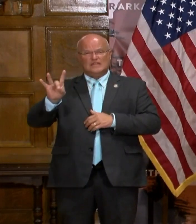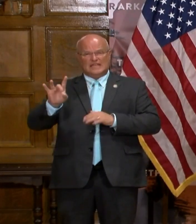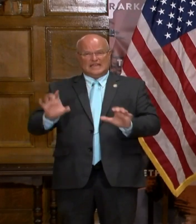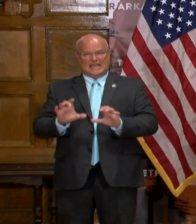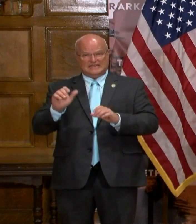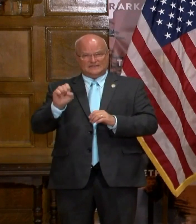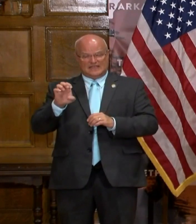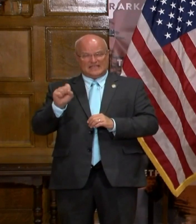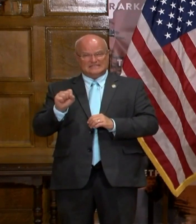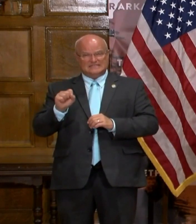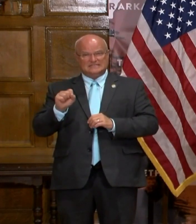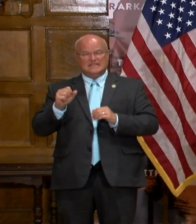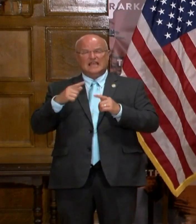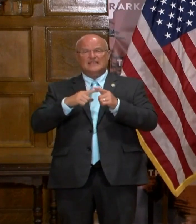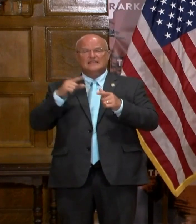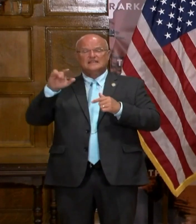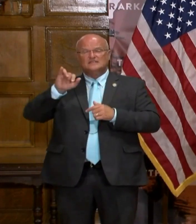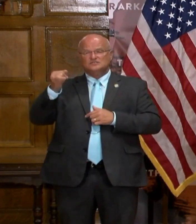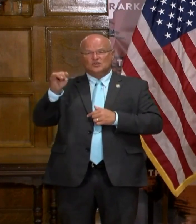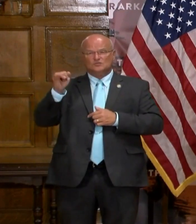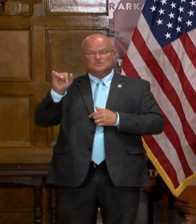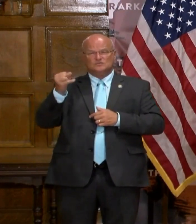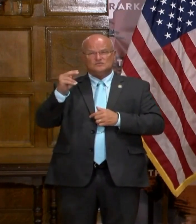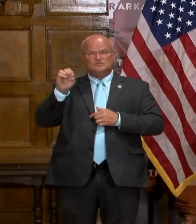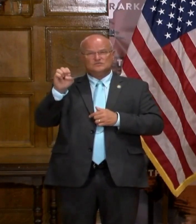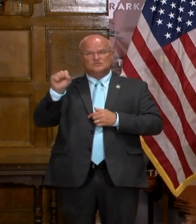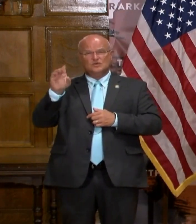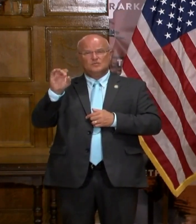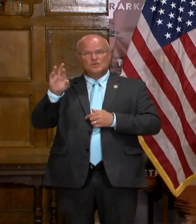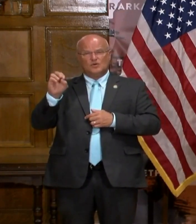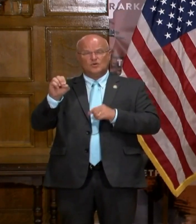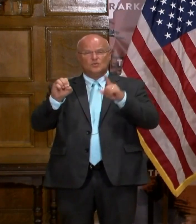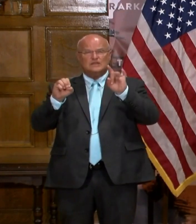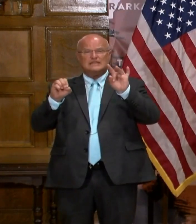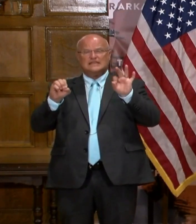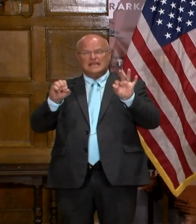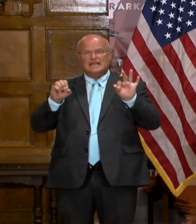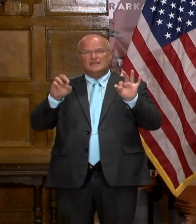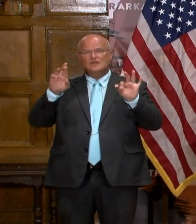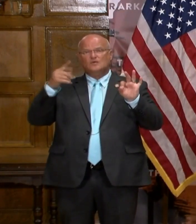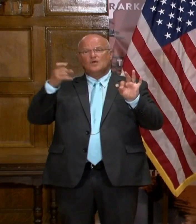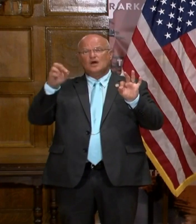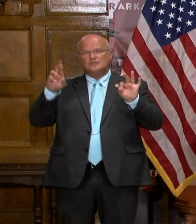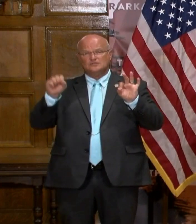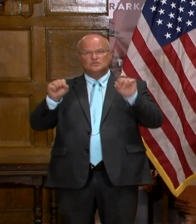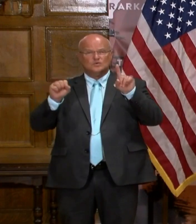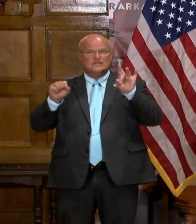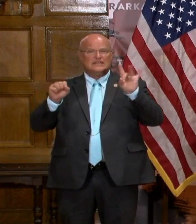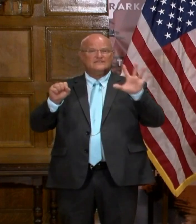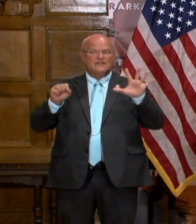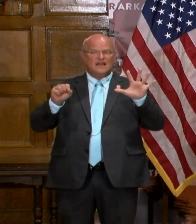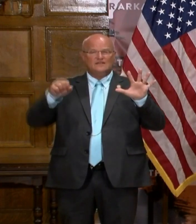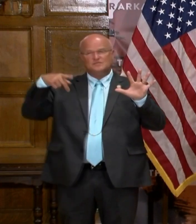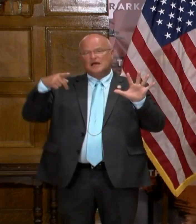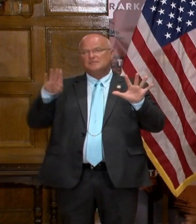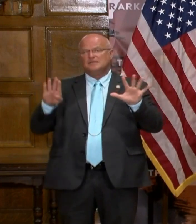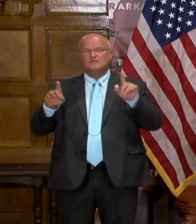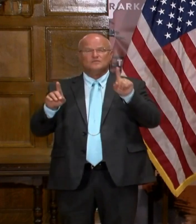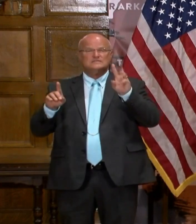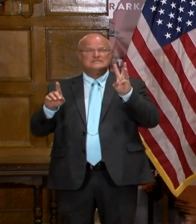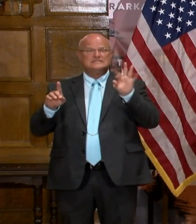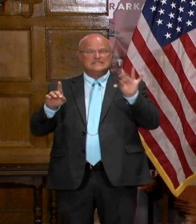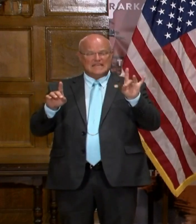active cases. And then it goes down to Jonesboro, 189. Rogers, 185. Pine Bluff,